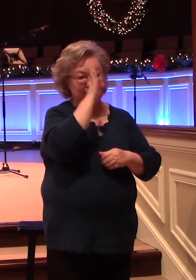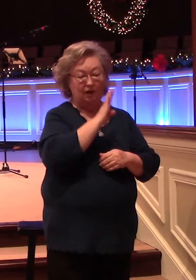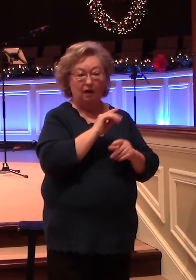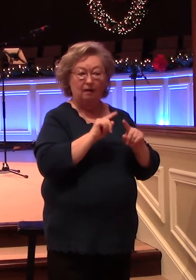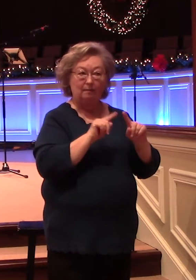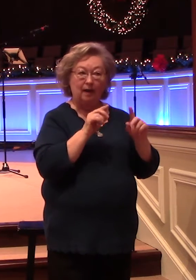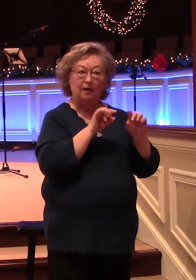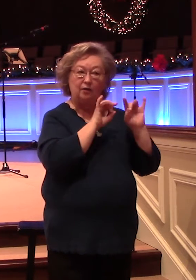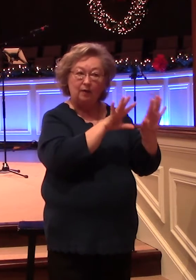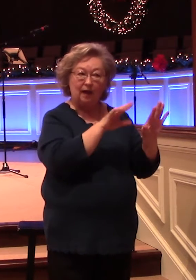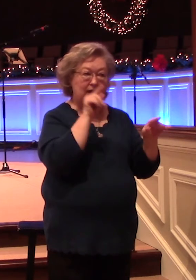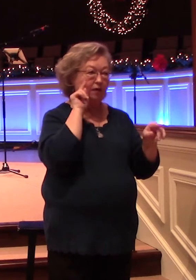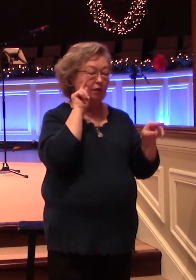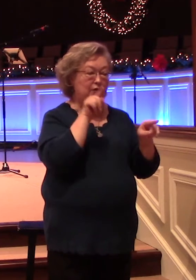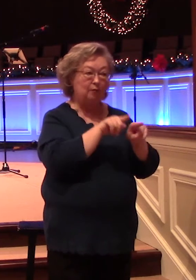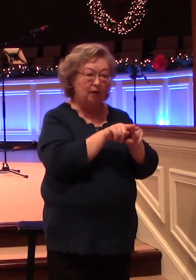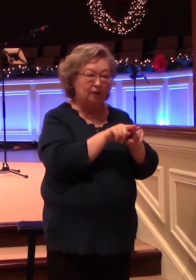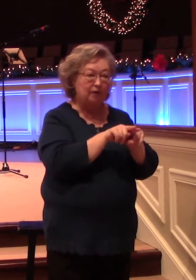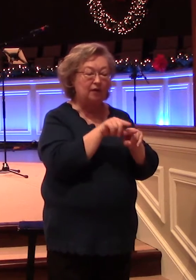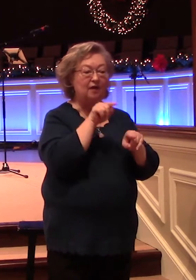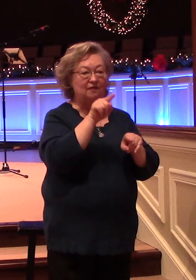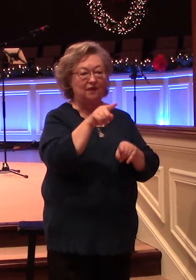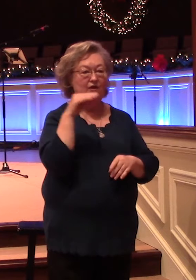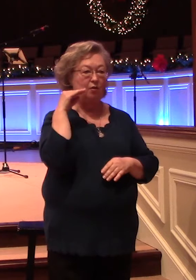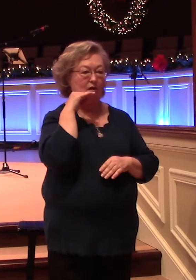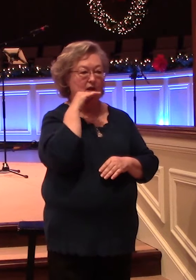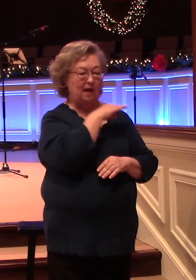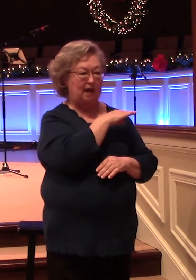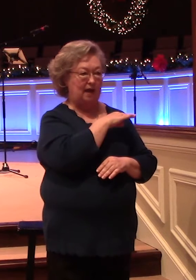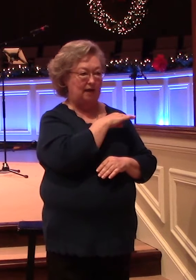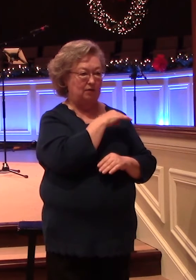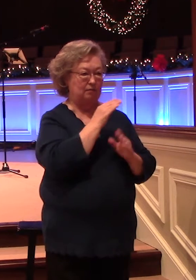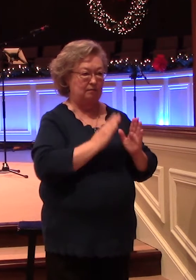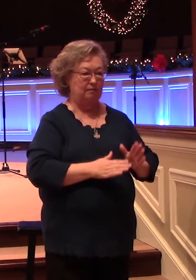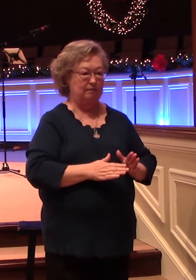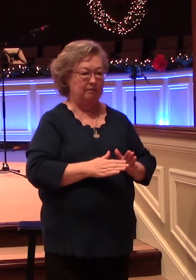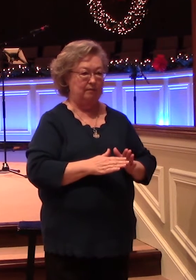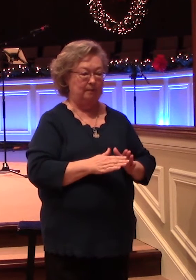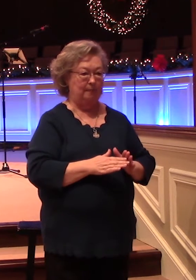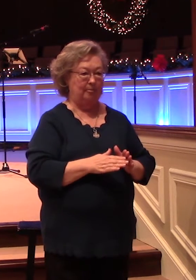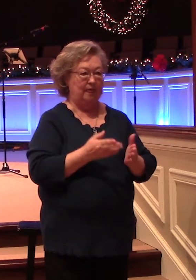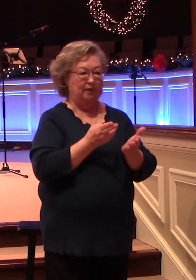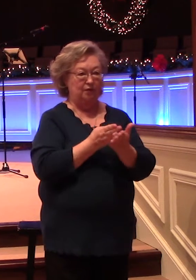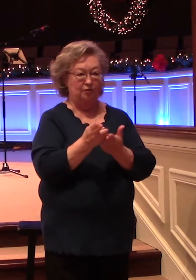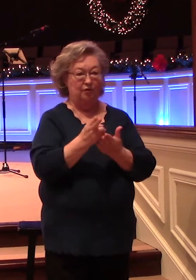The truth of God, the light of God is not in your life.